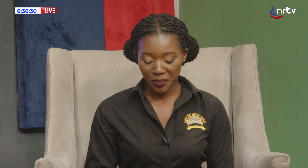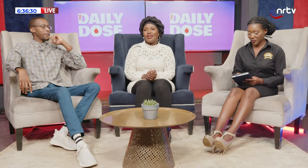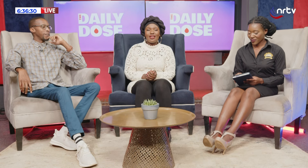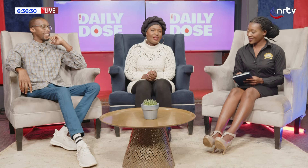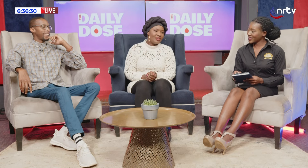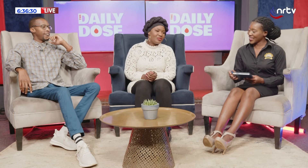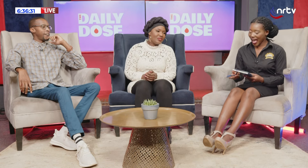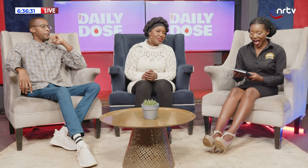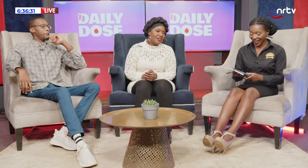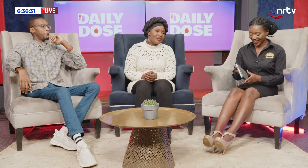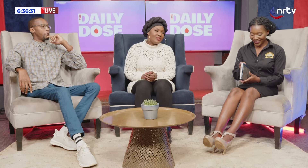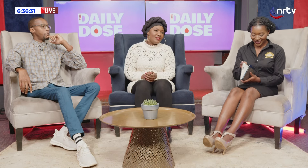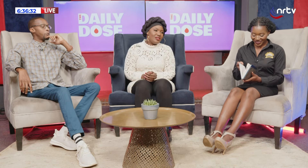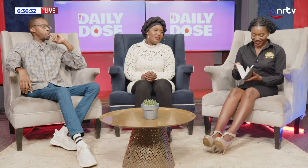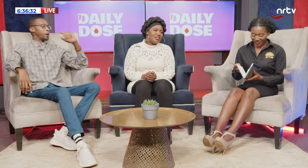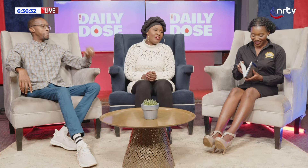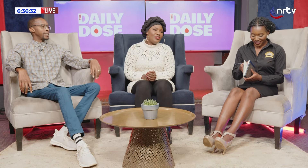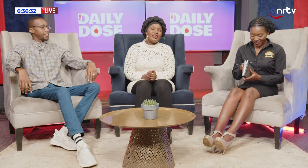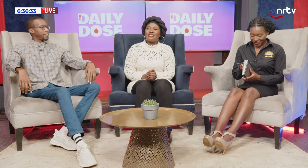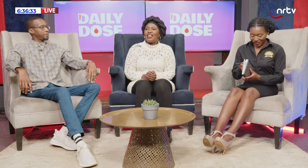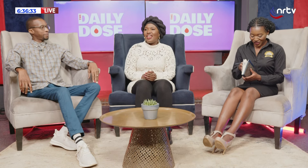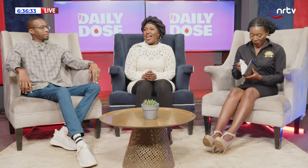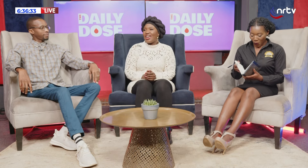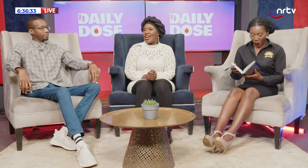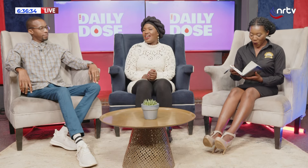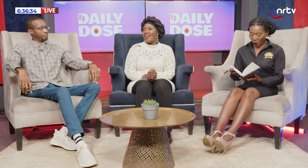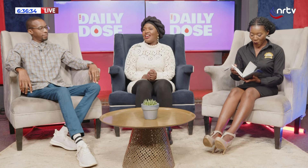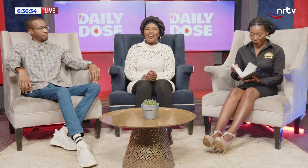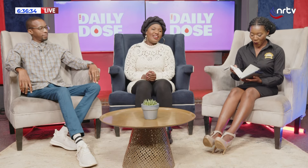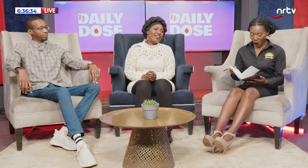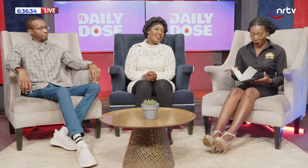Ha! We'll do our best. Devil is a liar. Well,